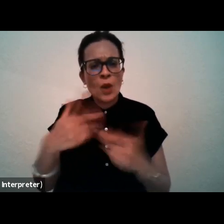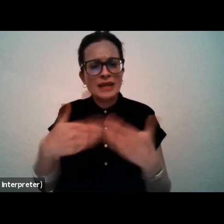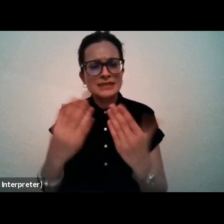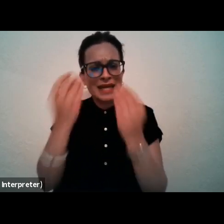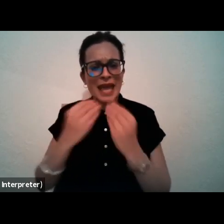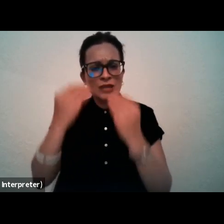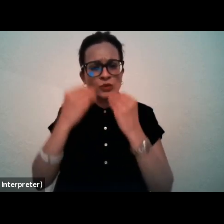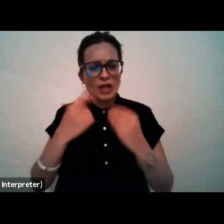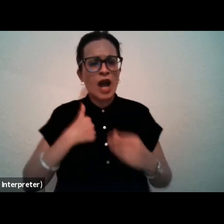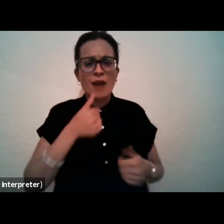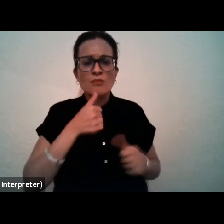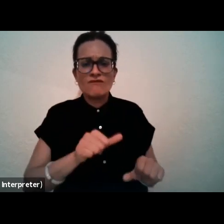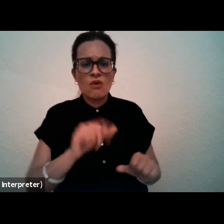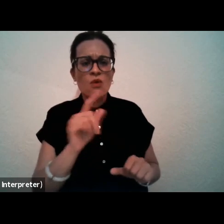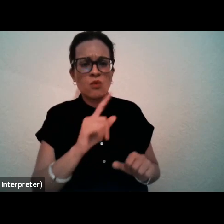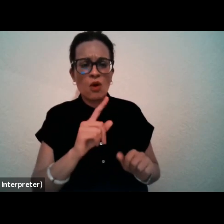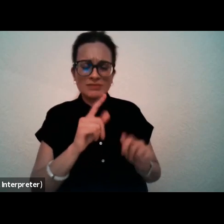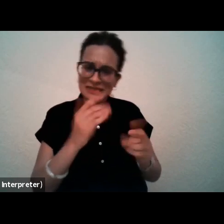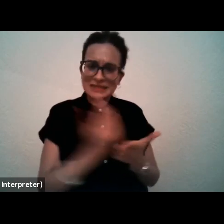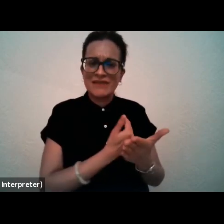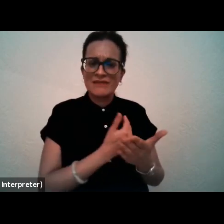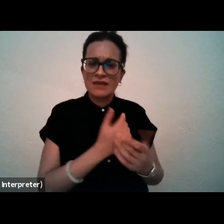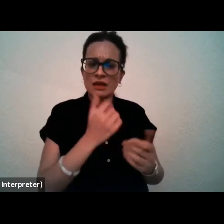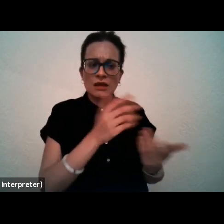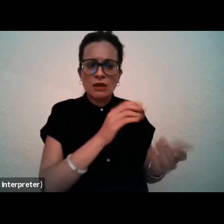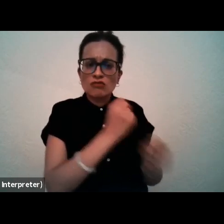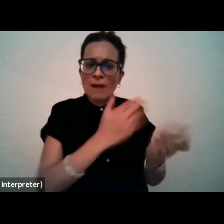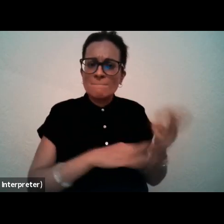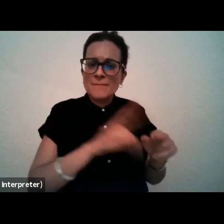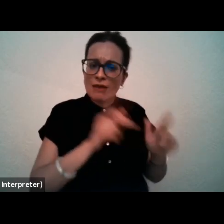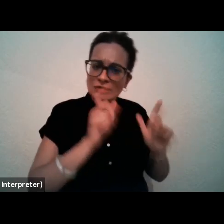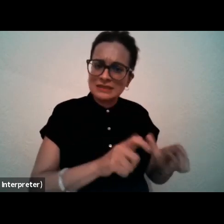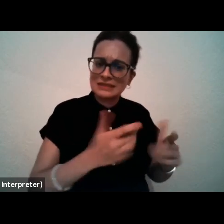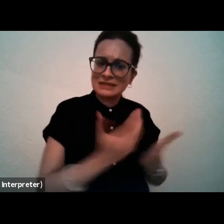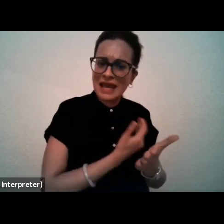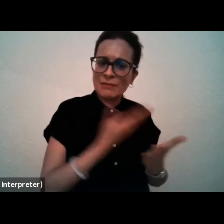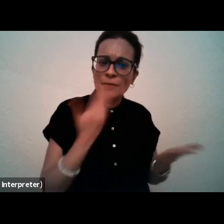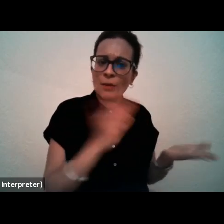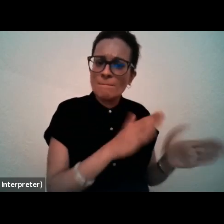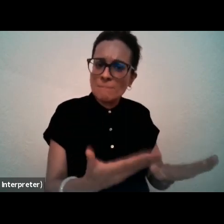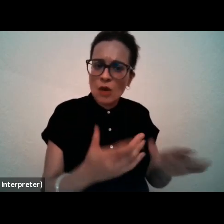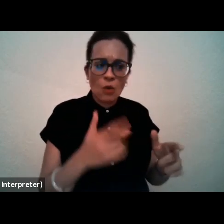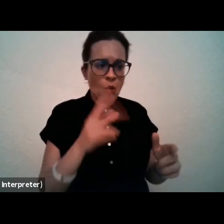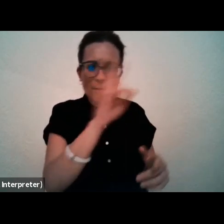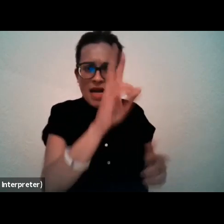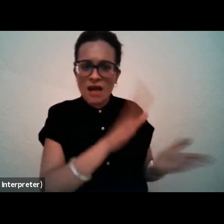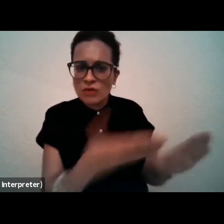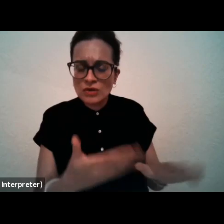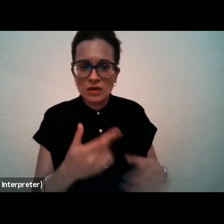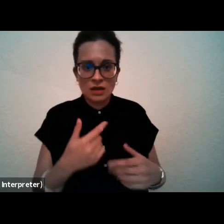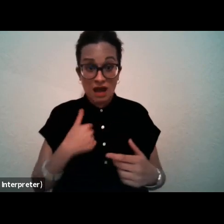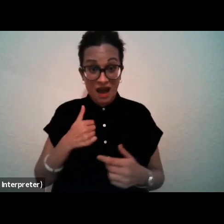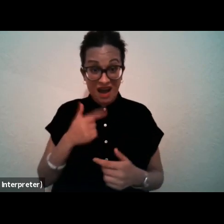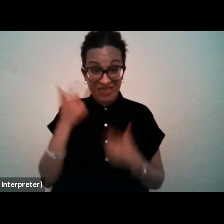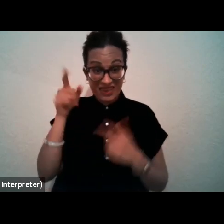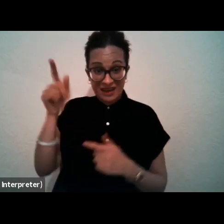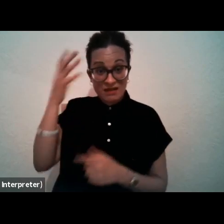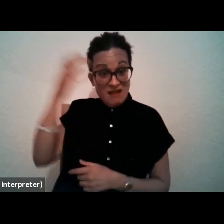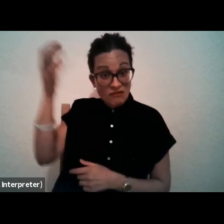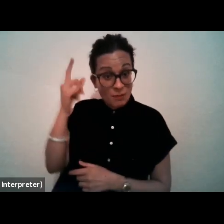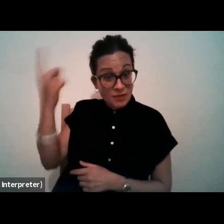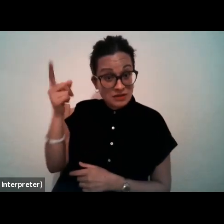see the loss of a parent or a grandparent and that to be taken seriously. I do not believe that this government in any shape or